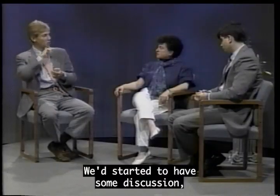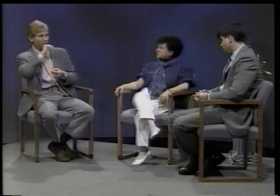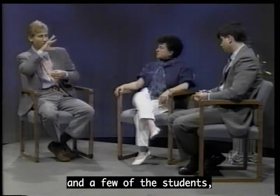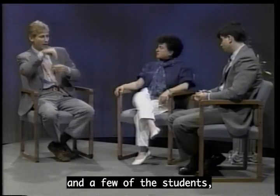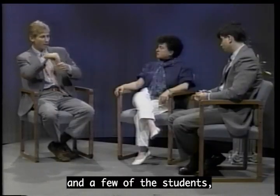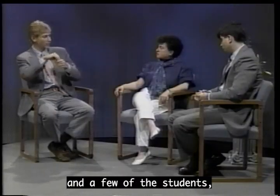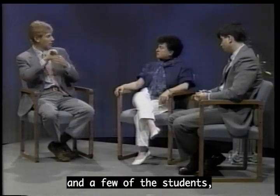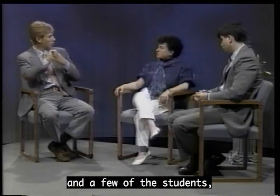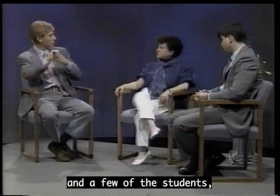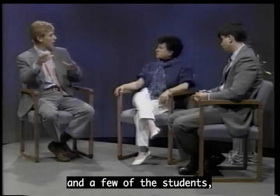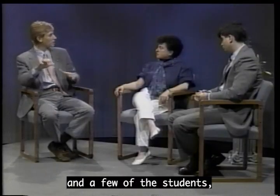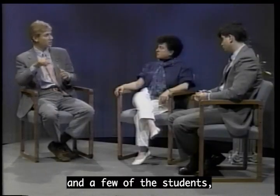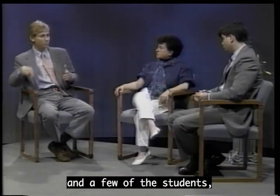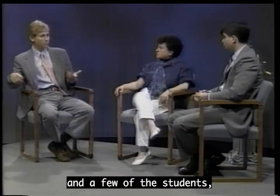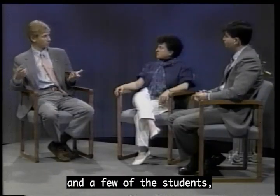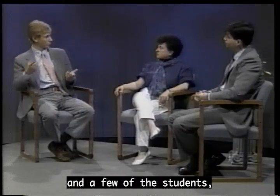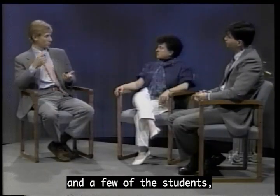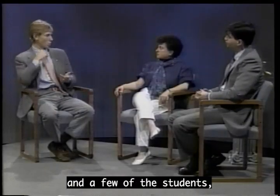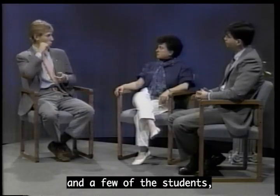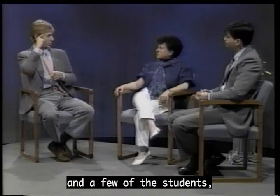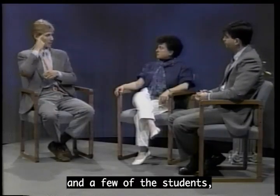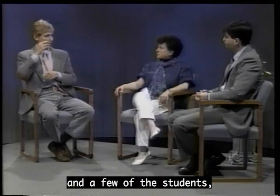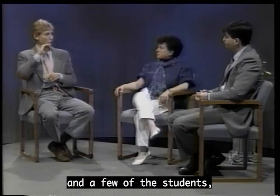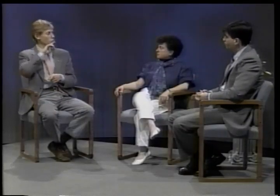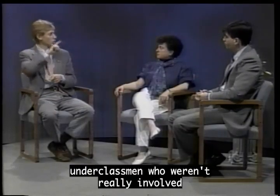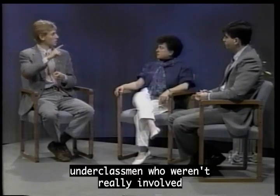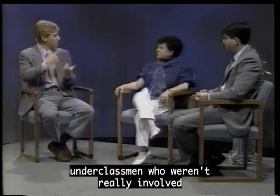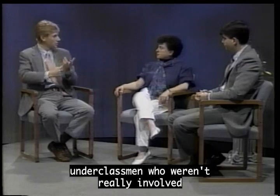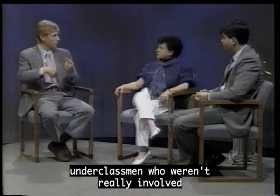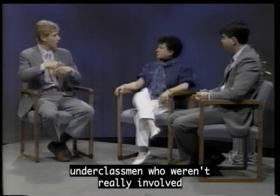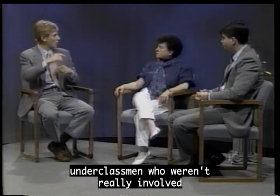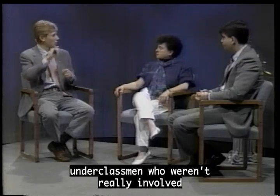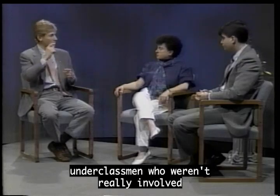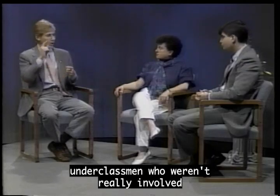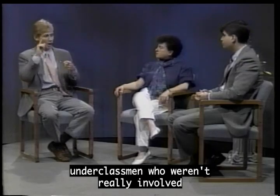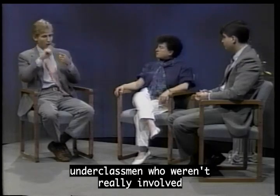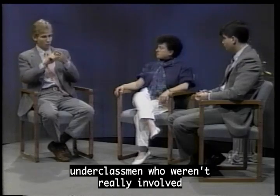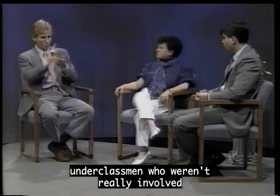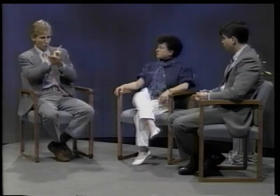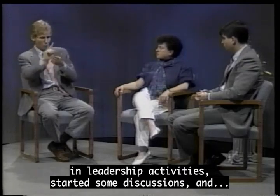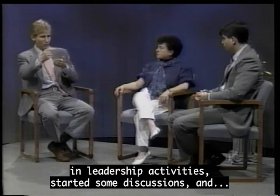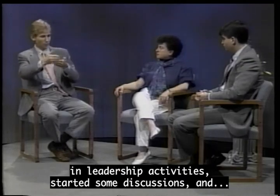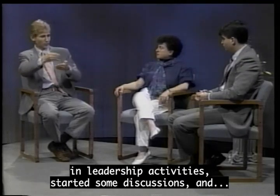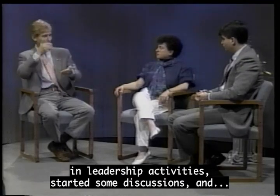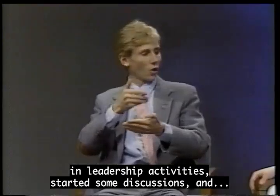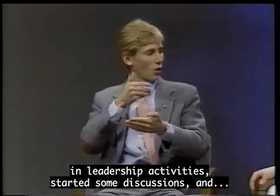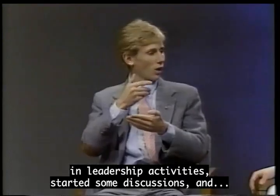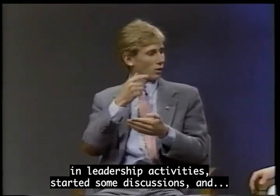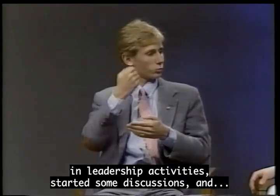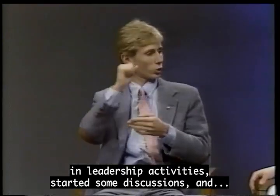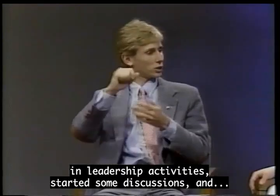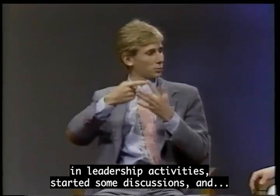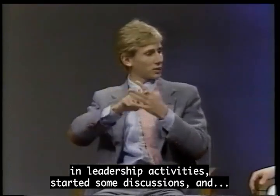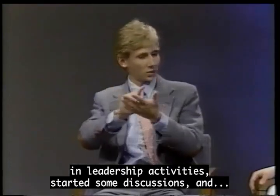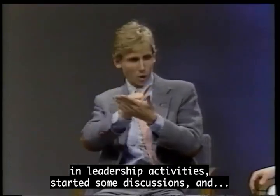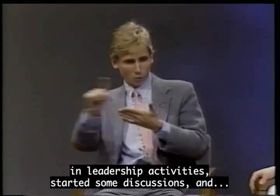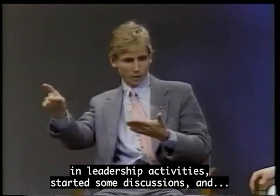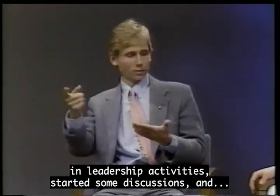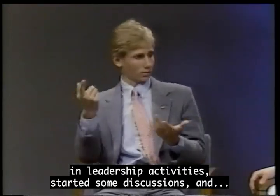and a few of the students, underclassmen who weren't really involved in leadership activities, started